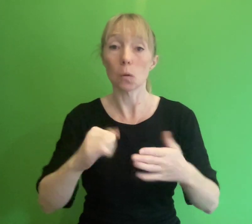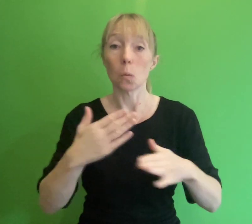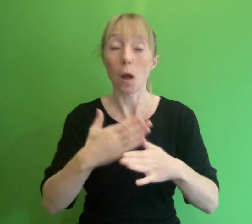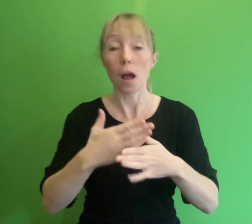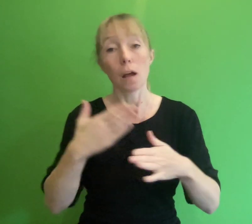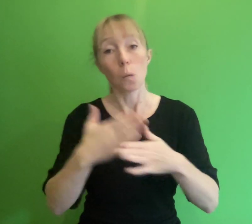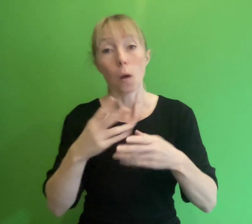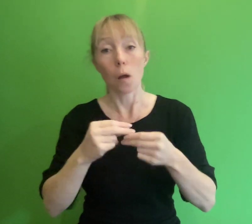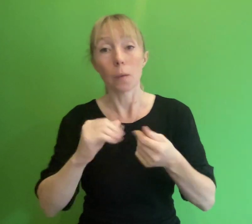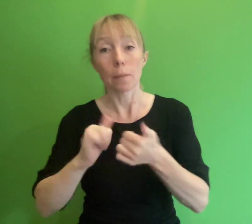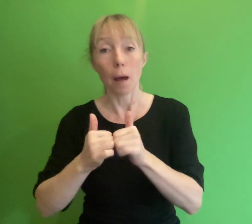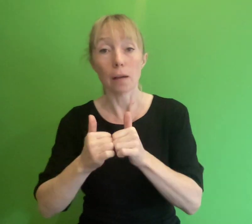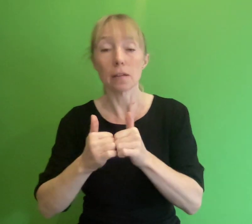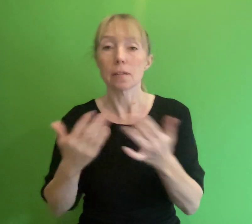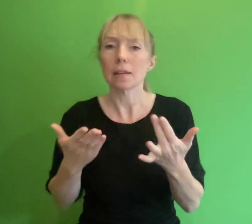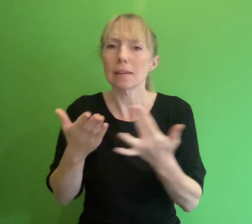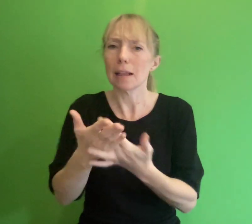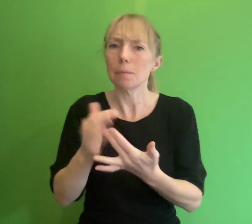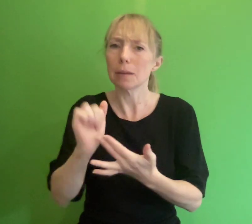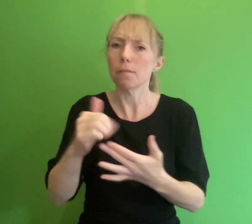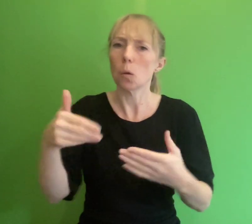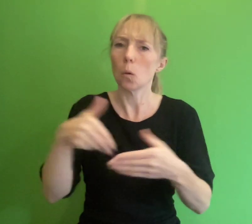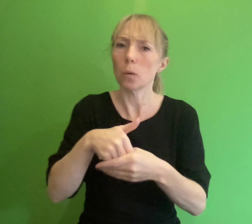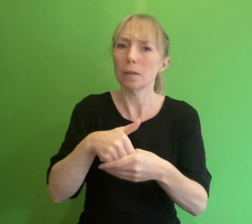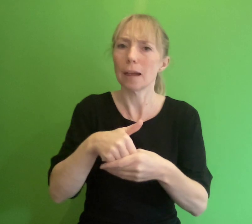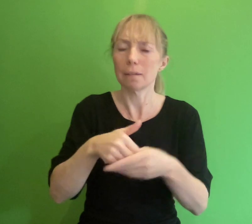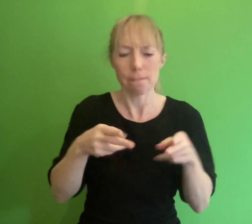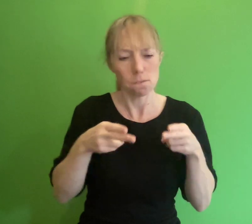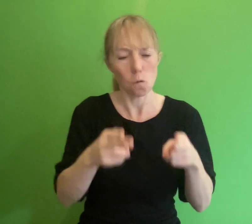and accessibility of your content, formats and forms.